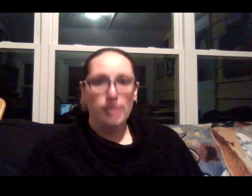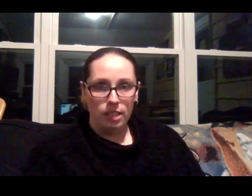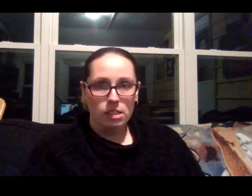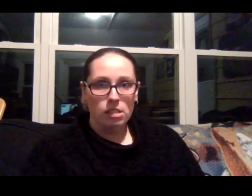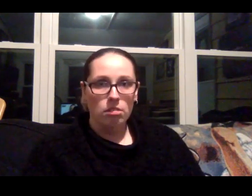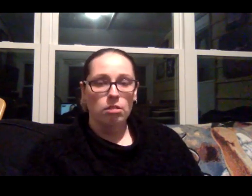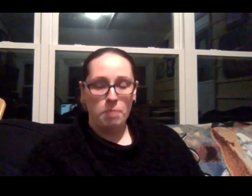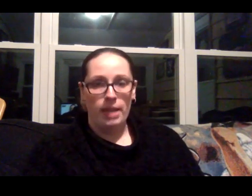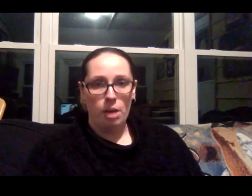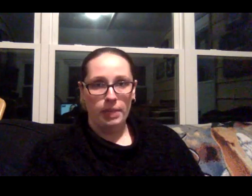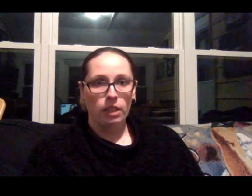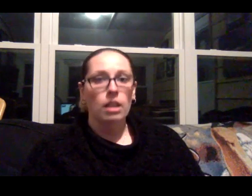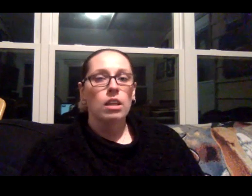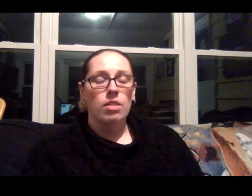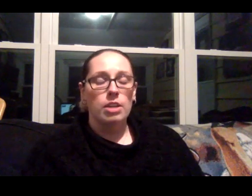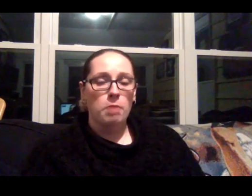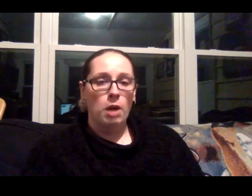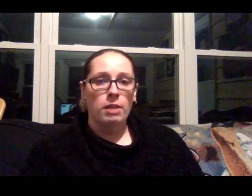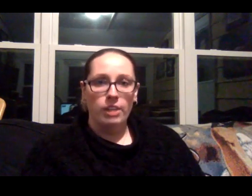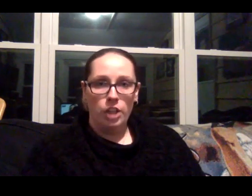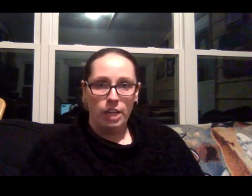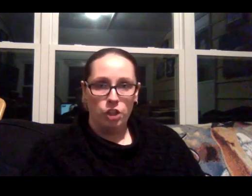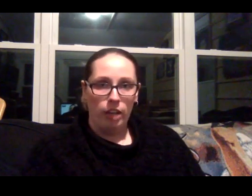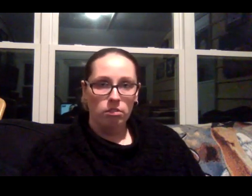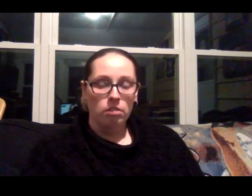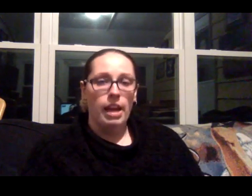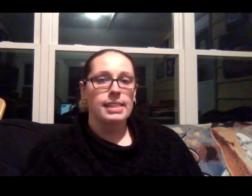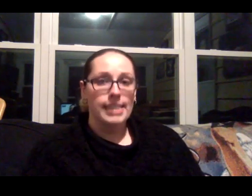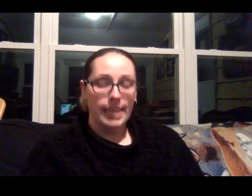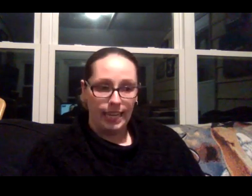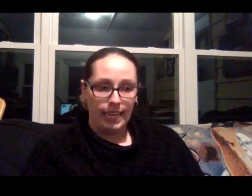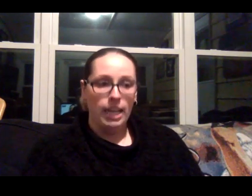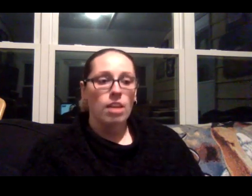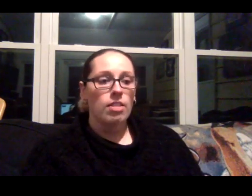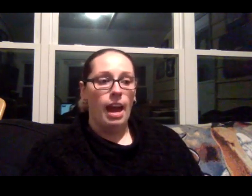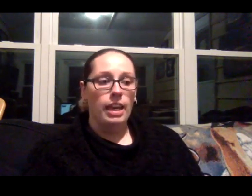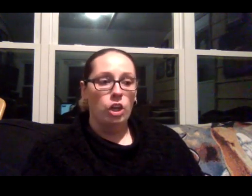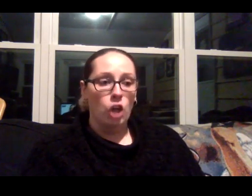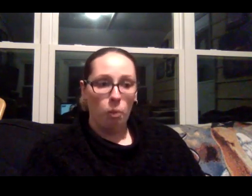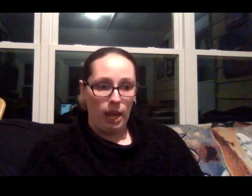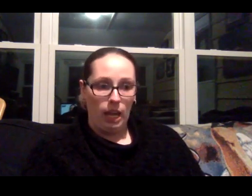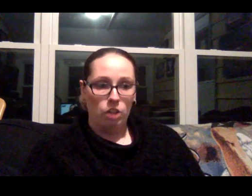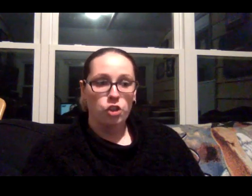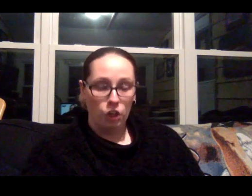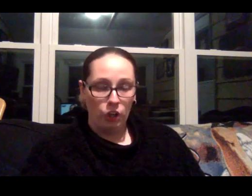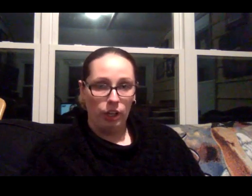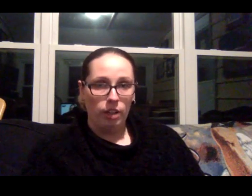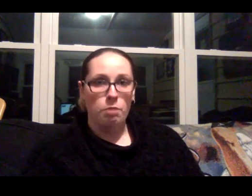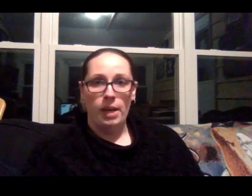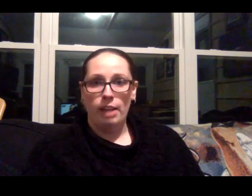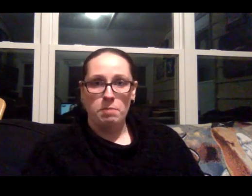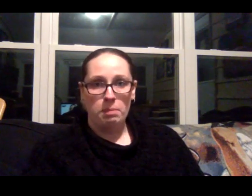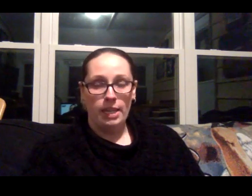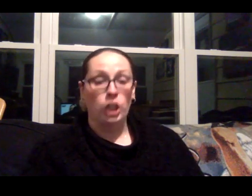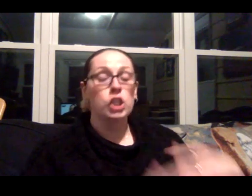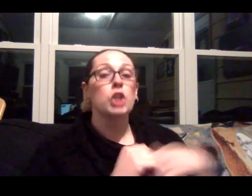since the pandemic. The Department of Education has stated that in no way should the